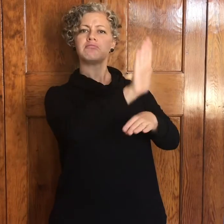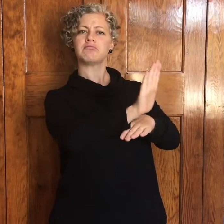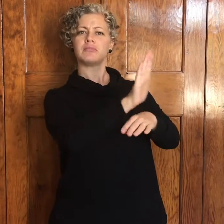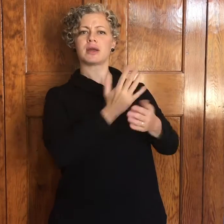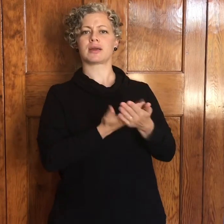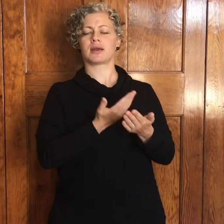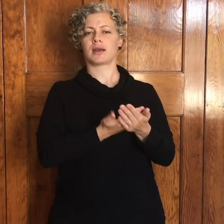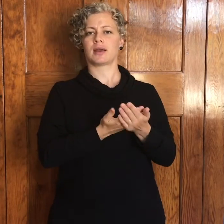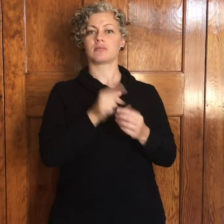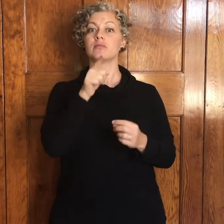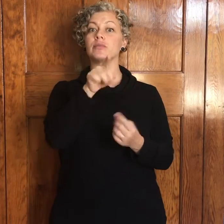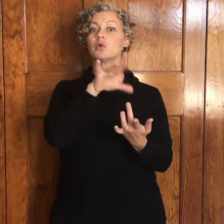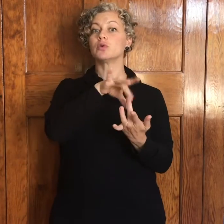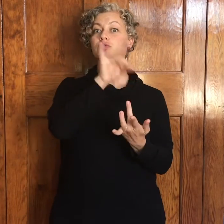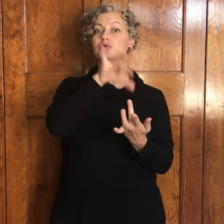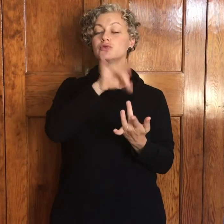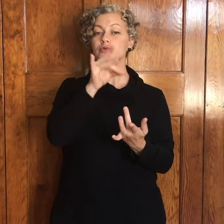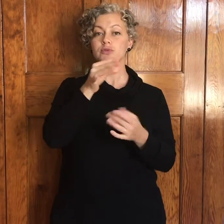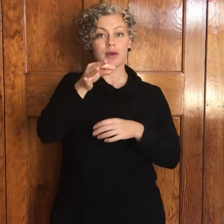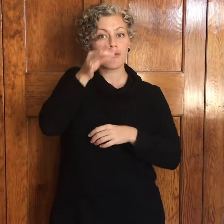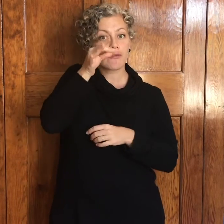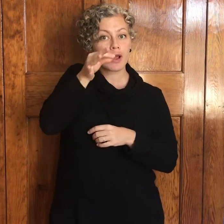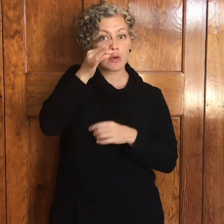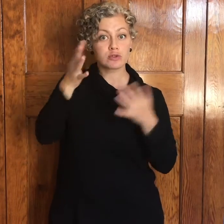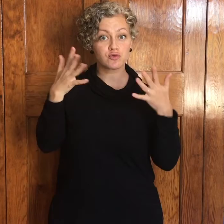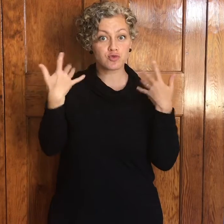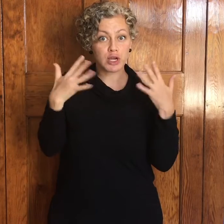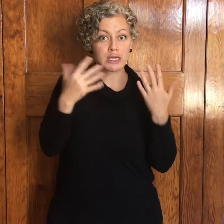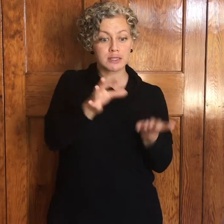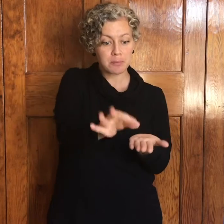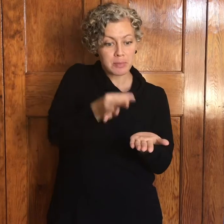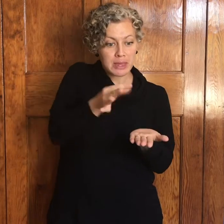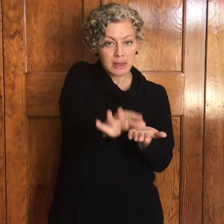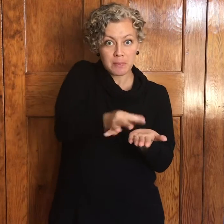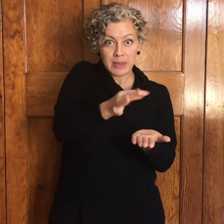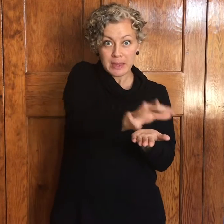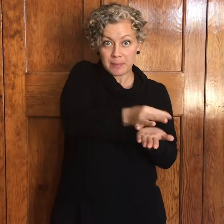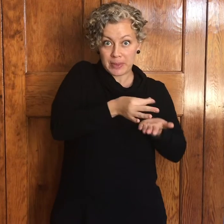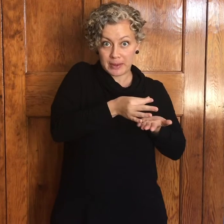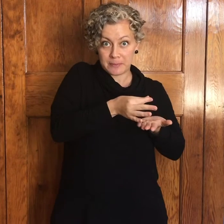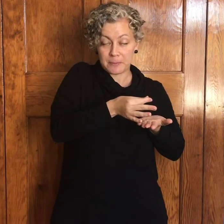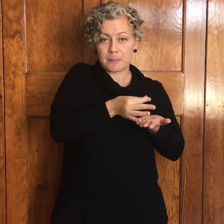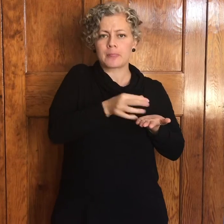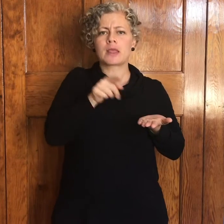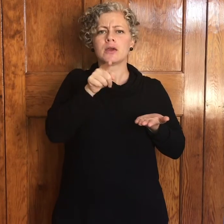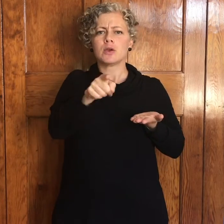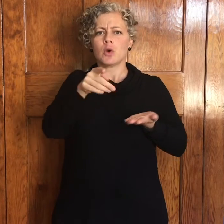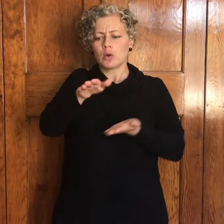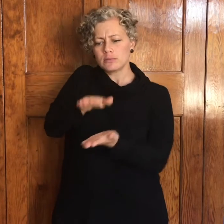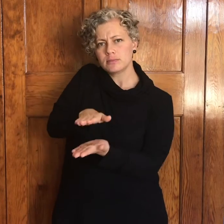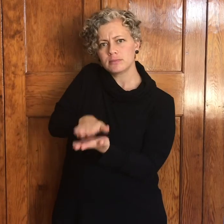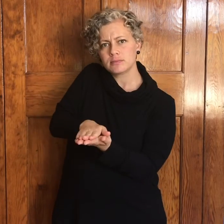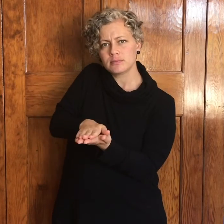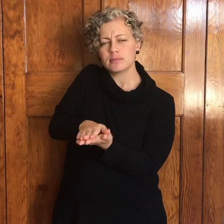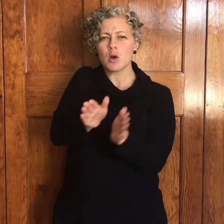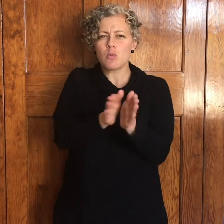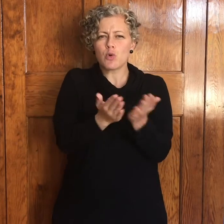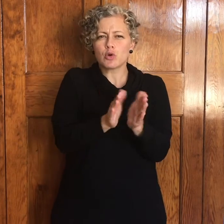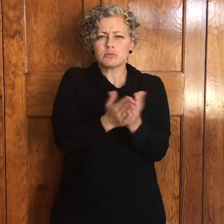of fresh flowers, flatten them using heavy books, plan your composition,